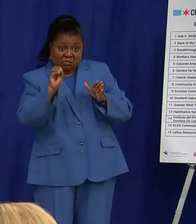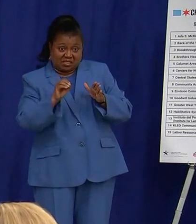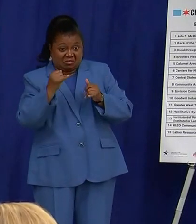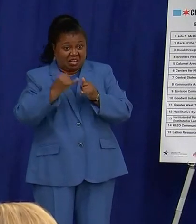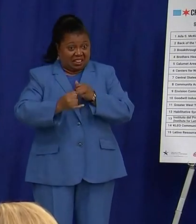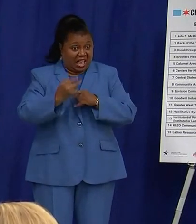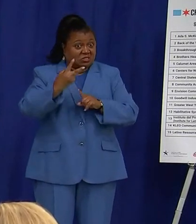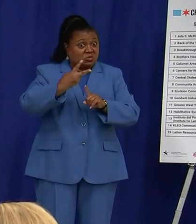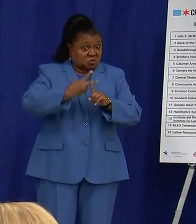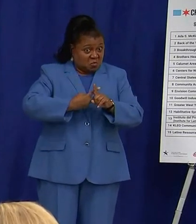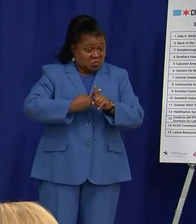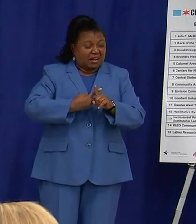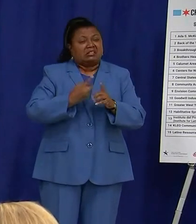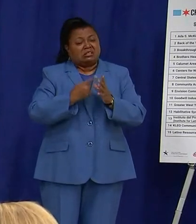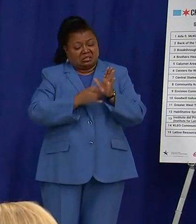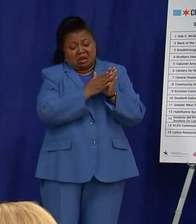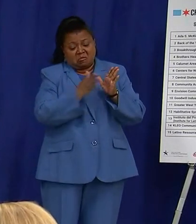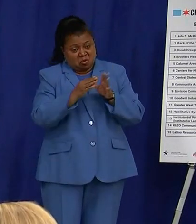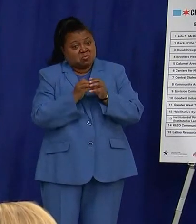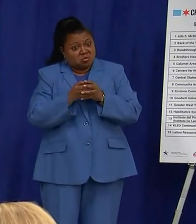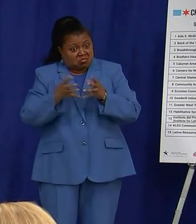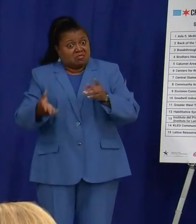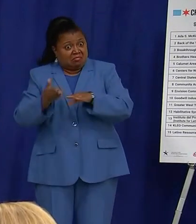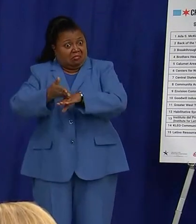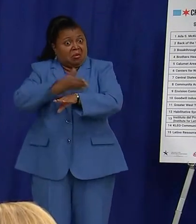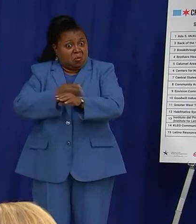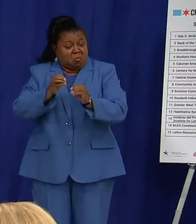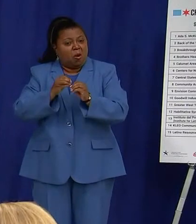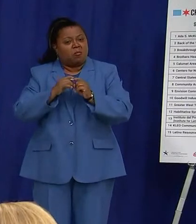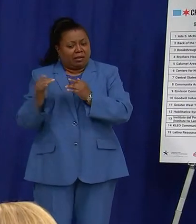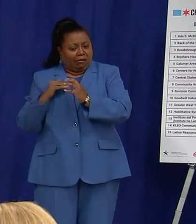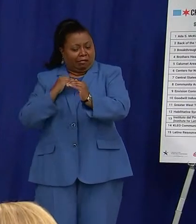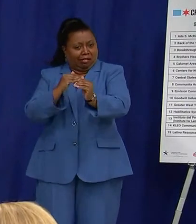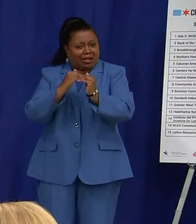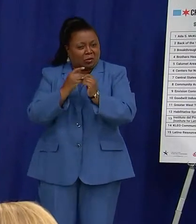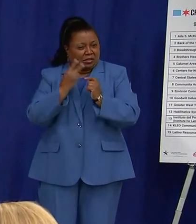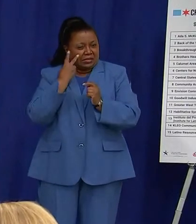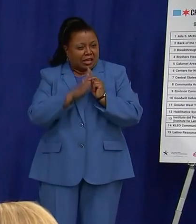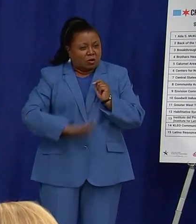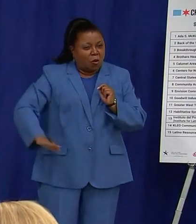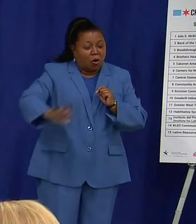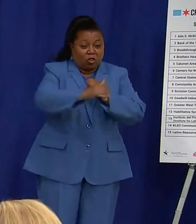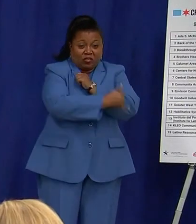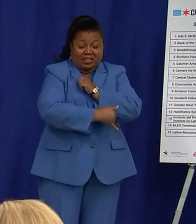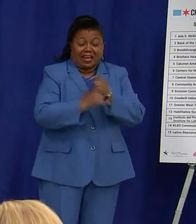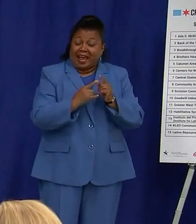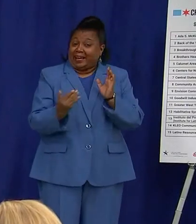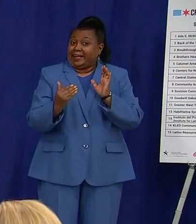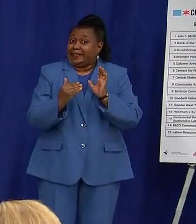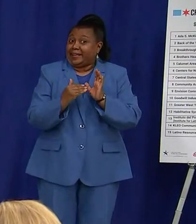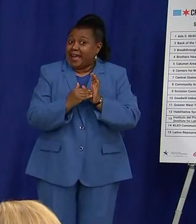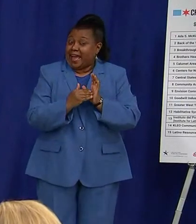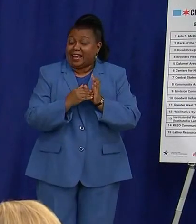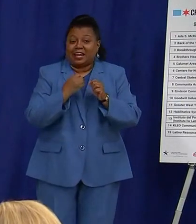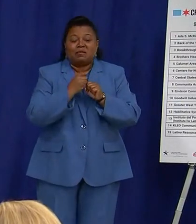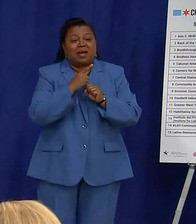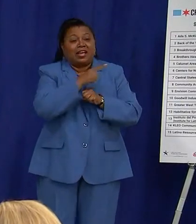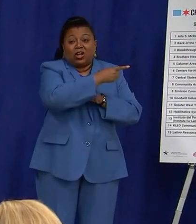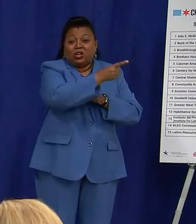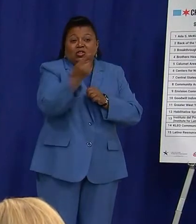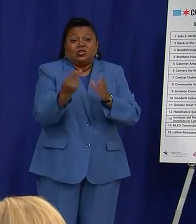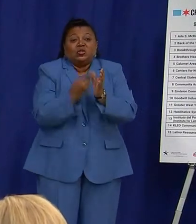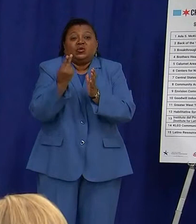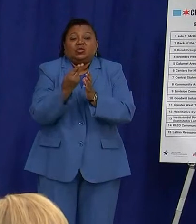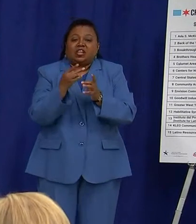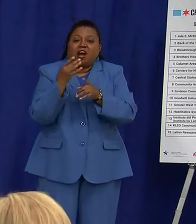over the last 2 months. So some room to grow there, but very much in line with what we're seeing across the country. And again, making use